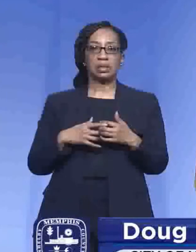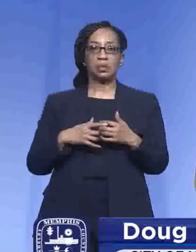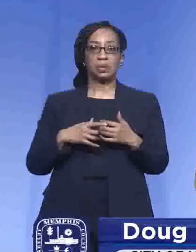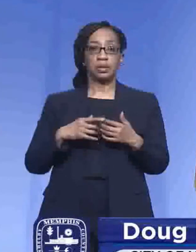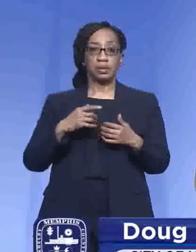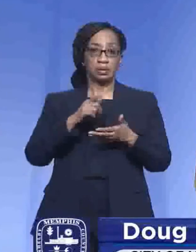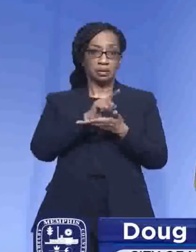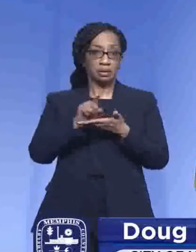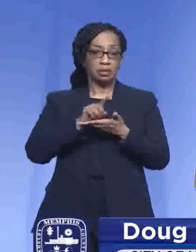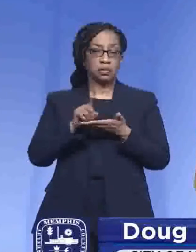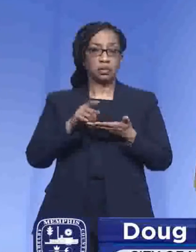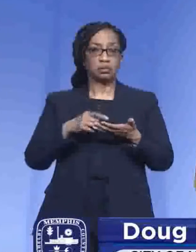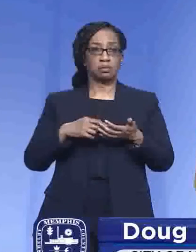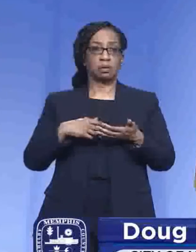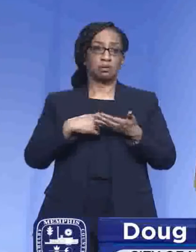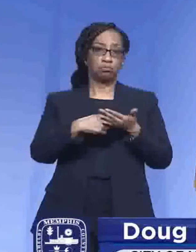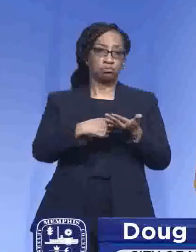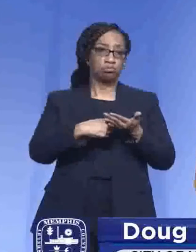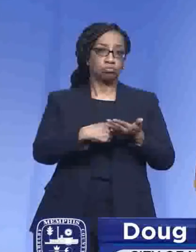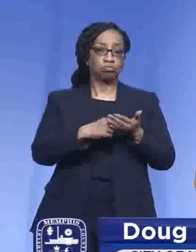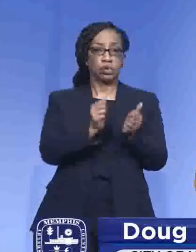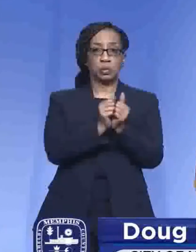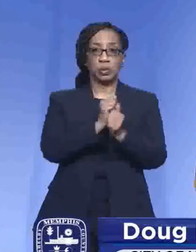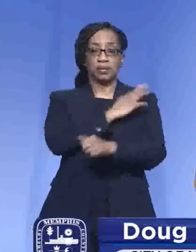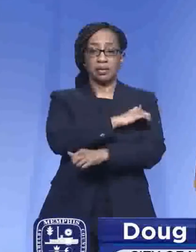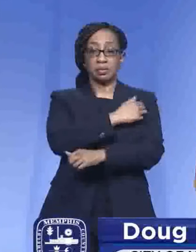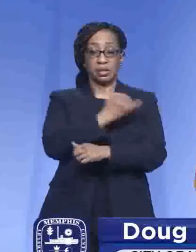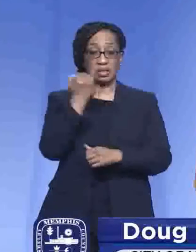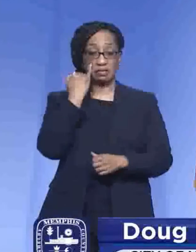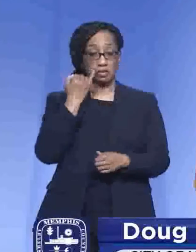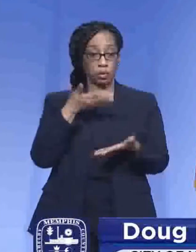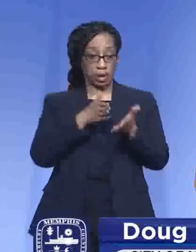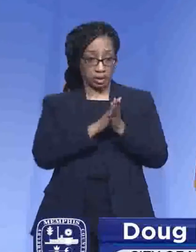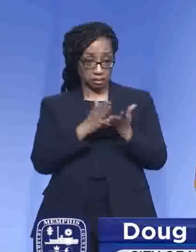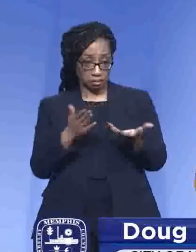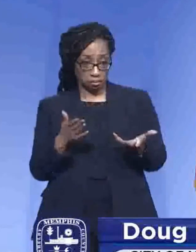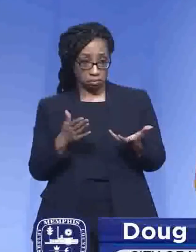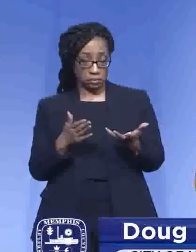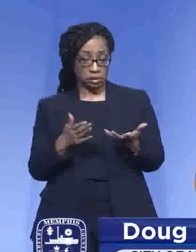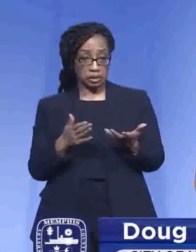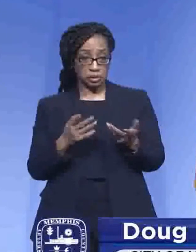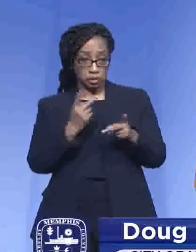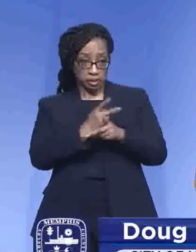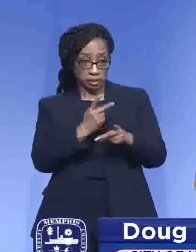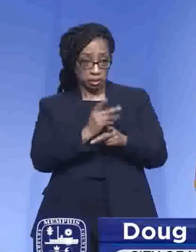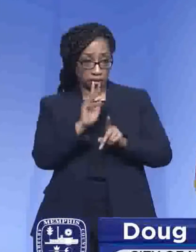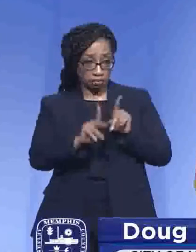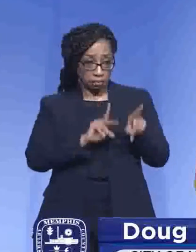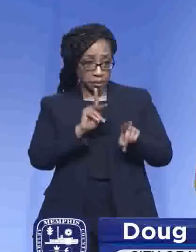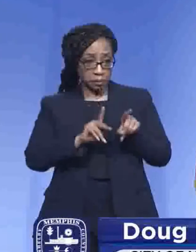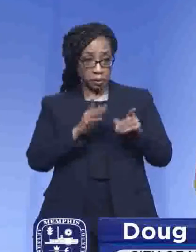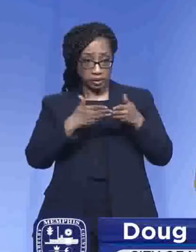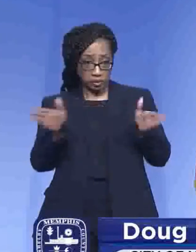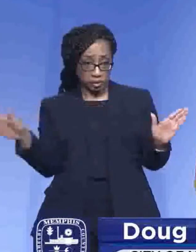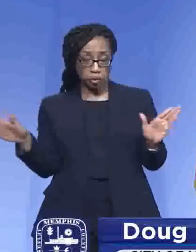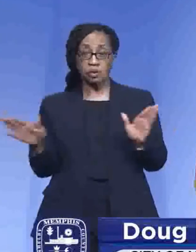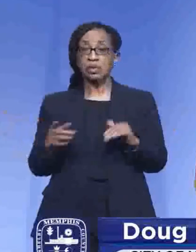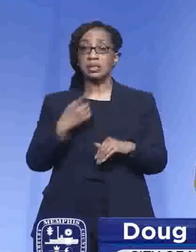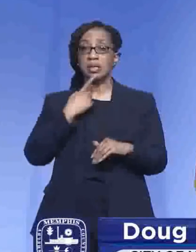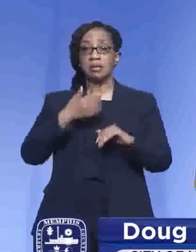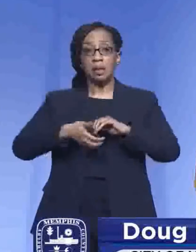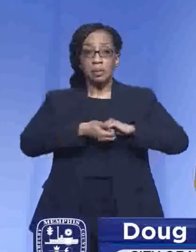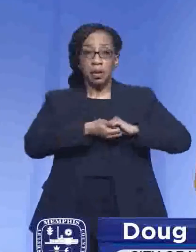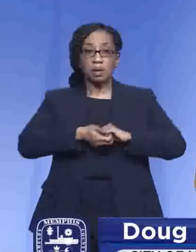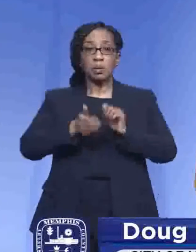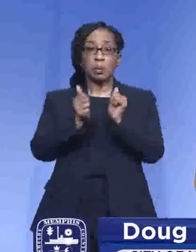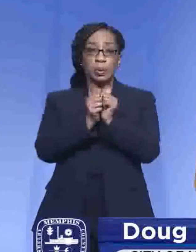hospital systems. If you were to ask them collectively, they will say that they are doing the public today. They are partnering with agencies and organizations to do